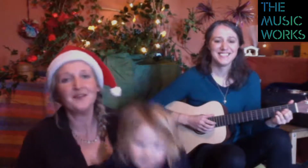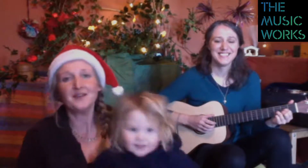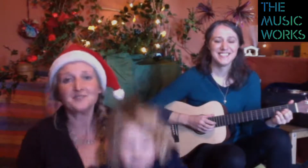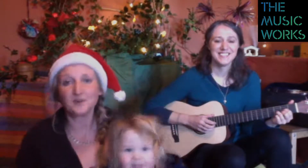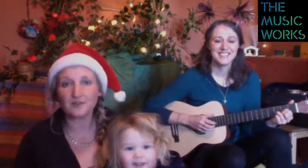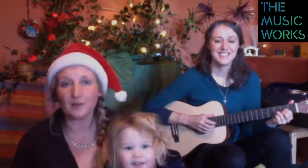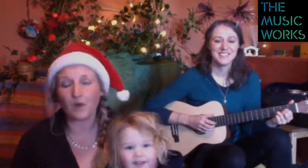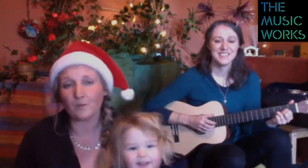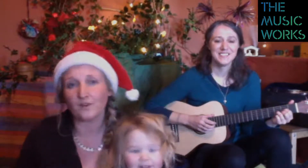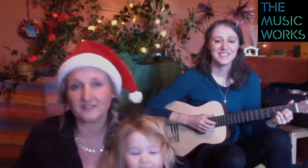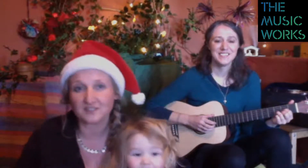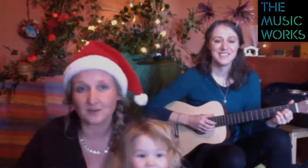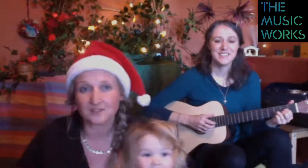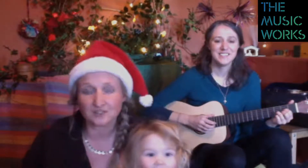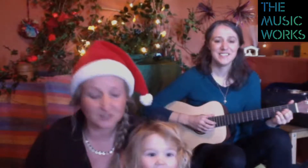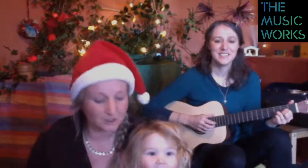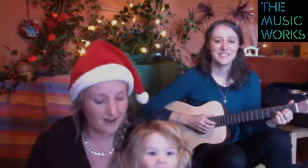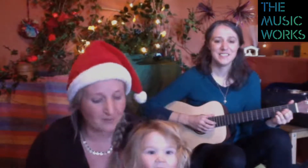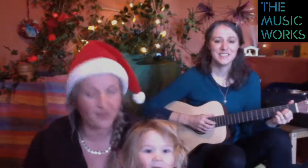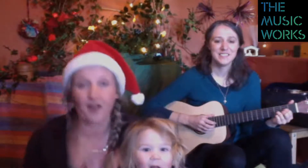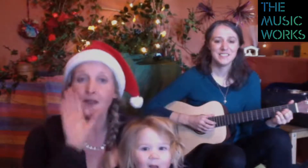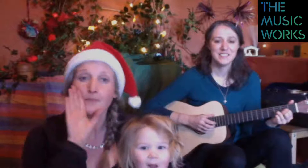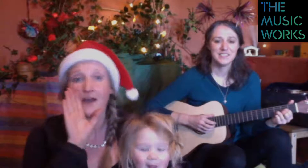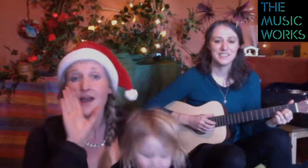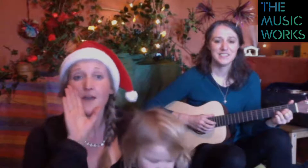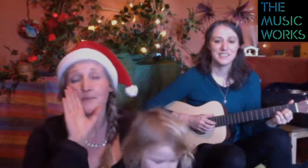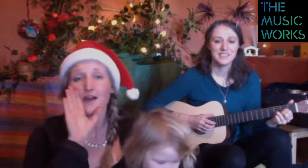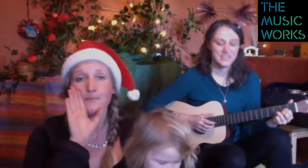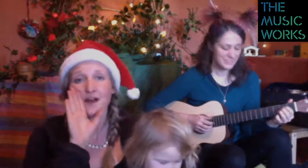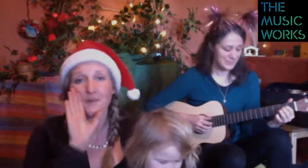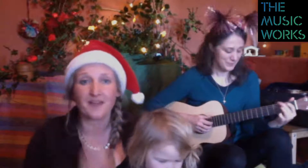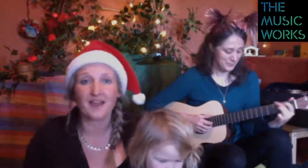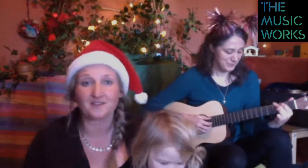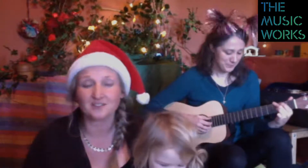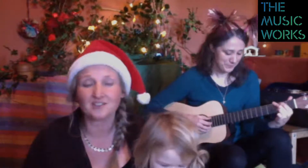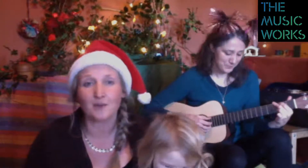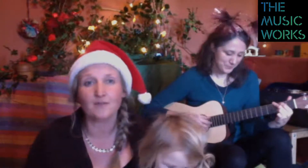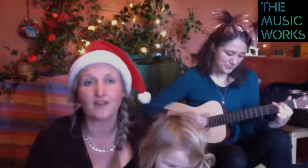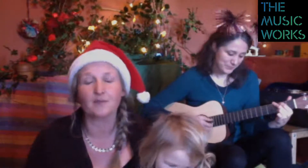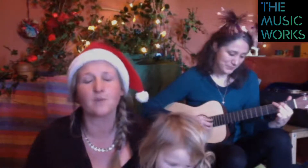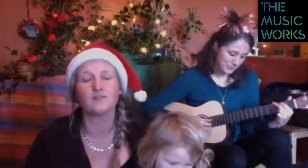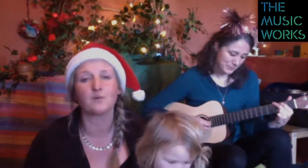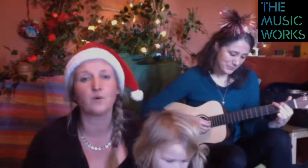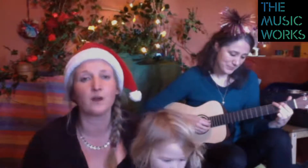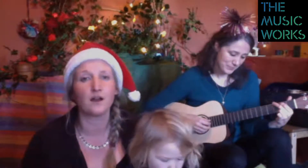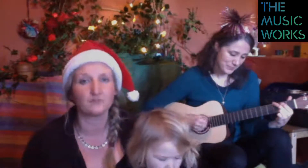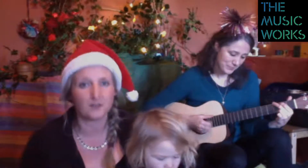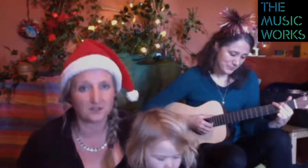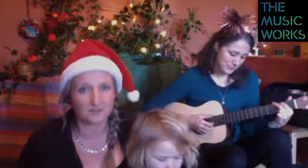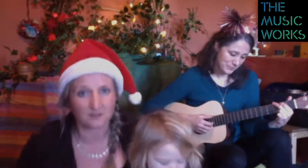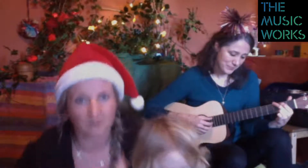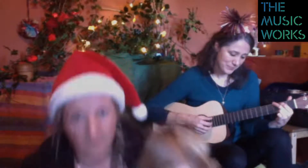So, yeah, what I'm wanting to do is just to grab the ba ba ba bit and just go over that with you all live. Misha's going to give us a